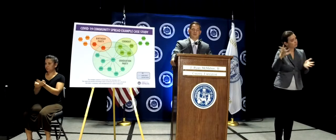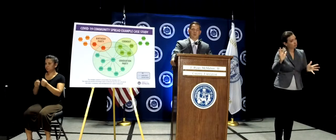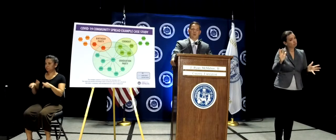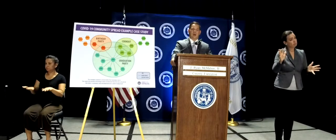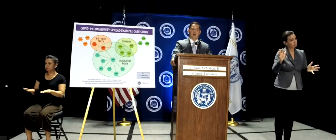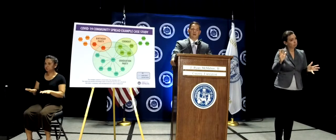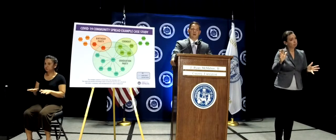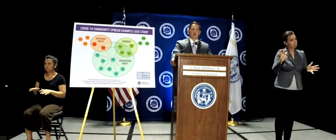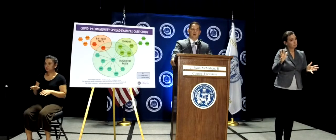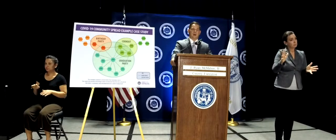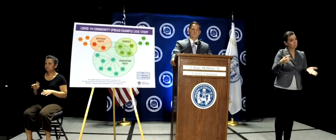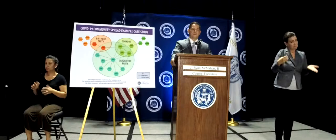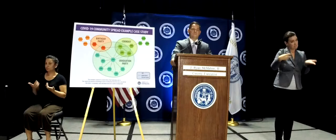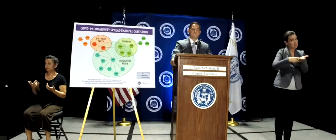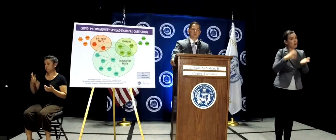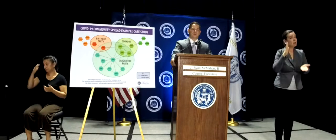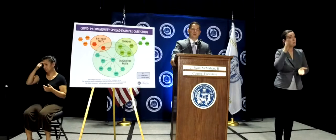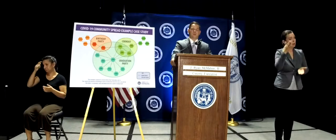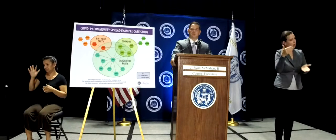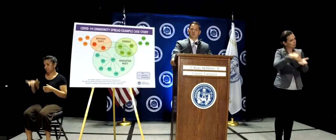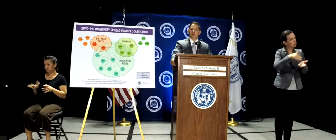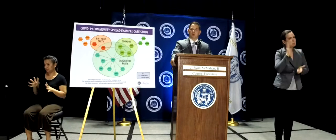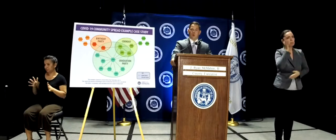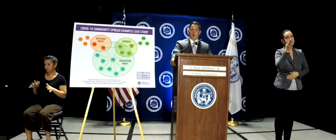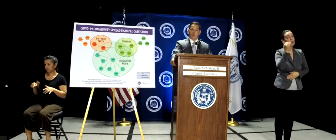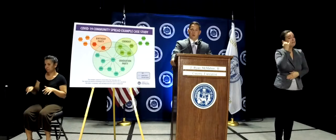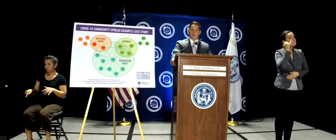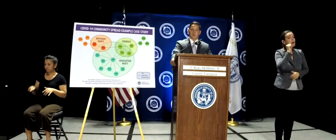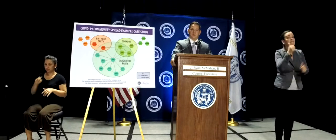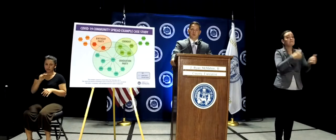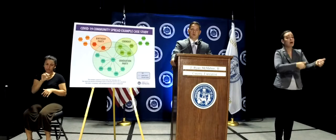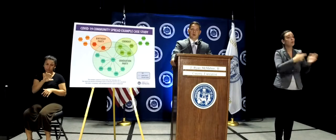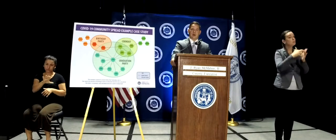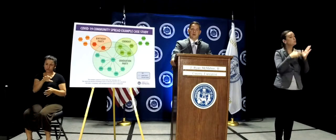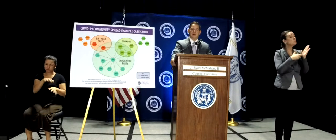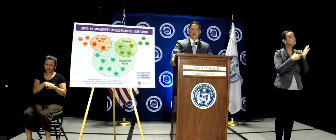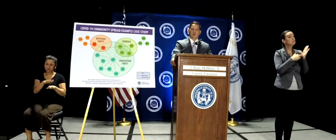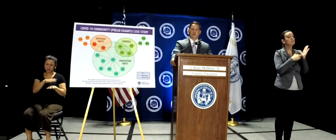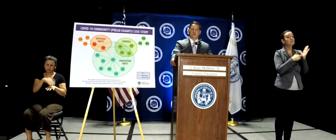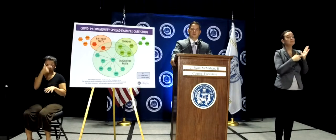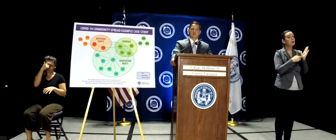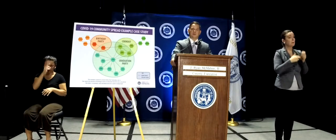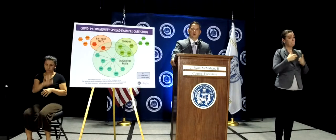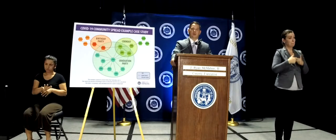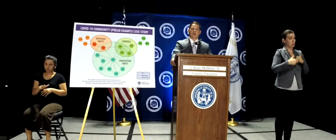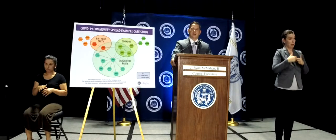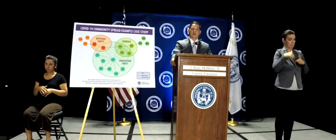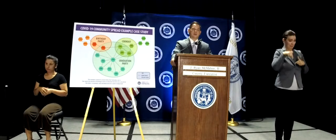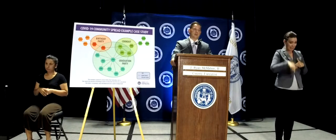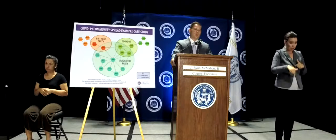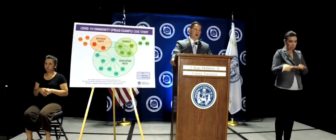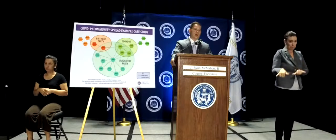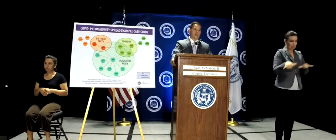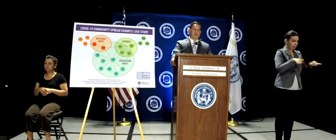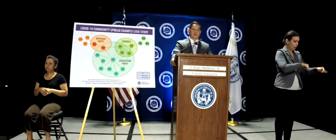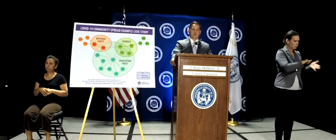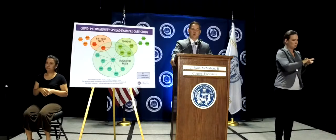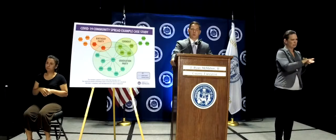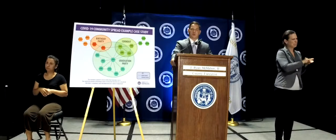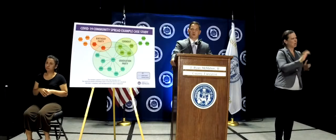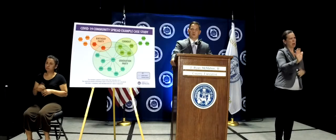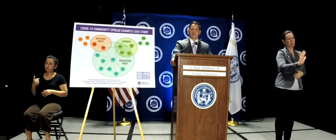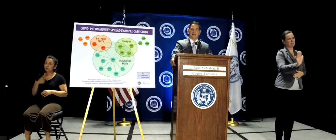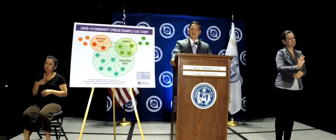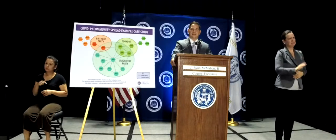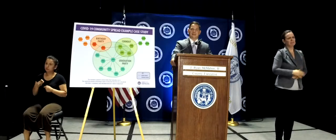had that issue. We had sheriff deputies patrolling waterways, making sure that there wasn't large gatherings on the water. So